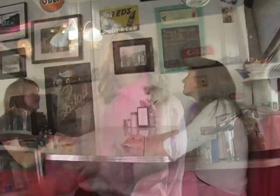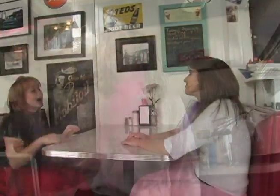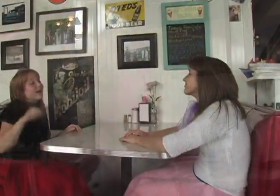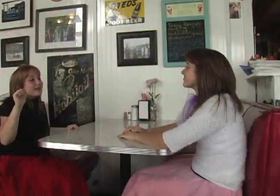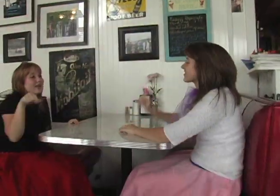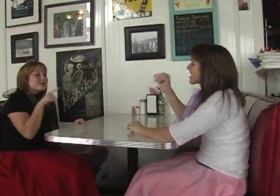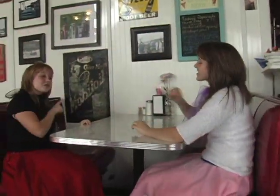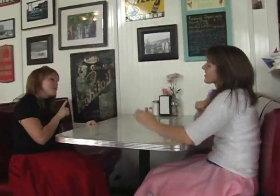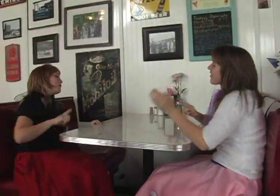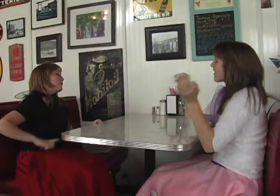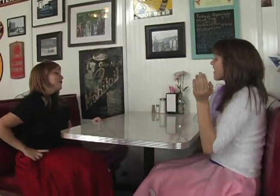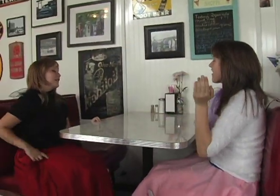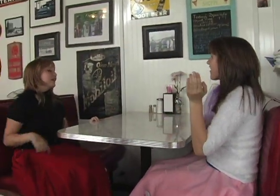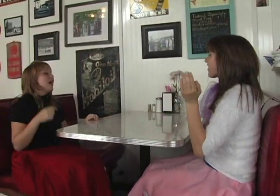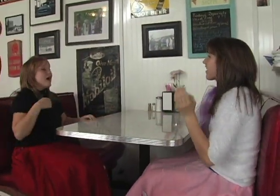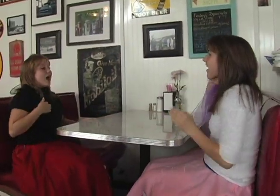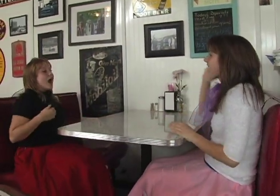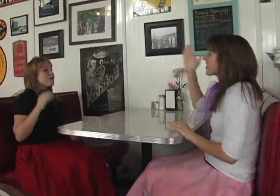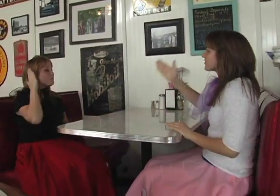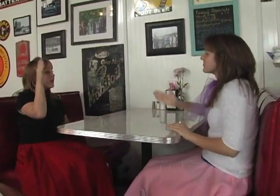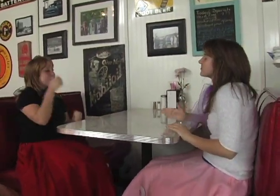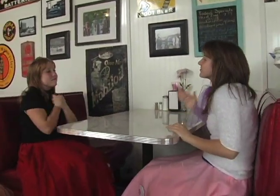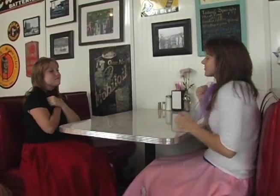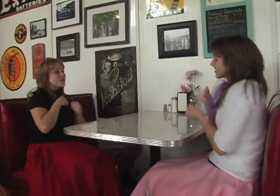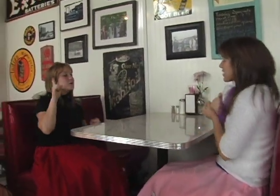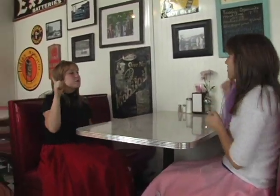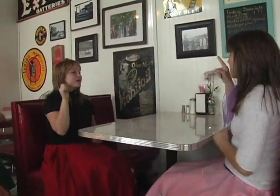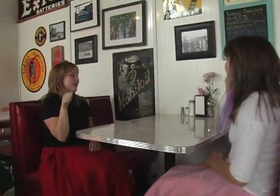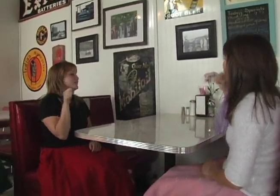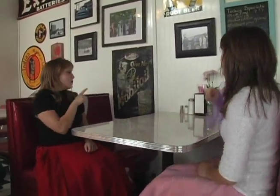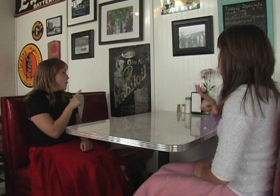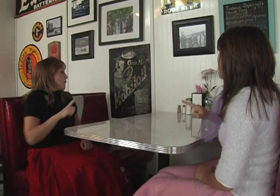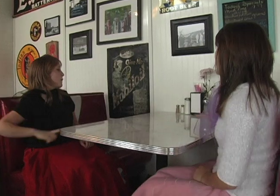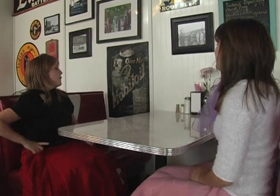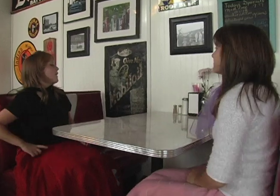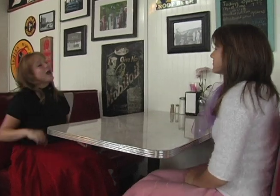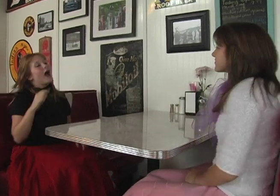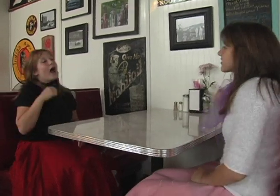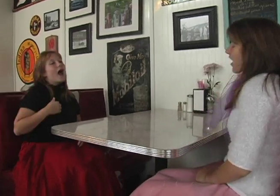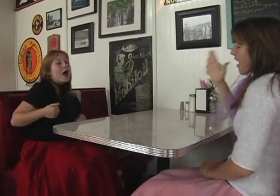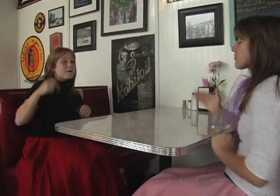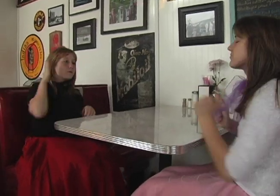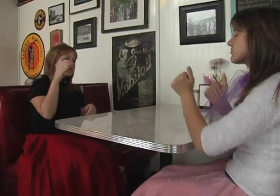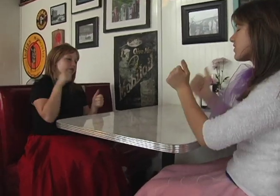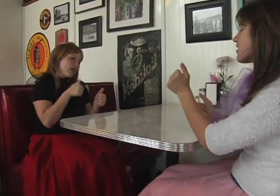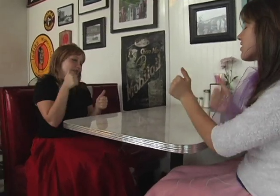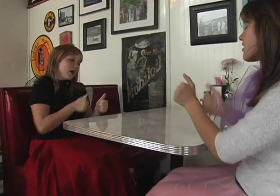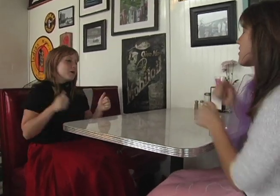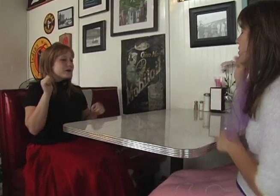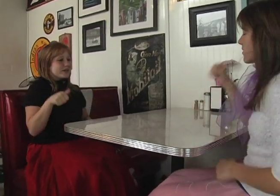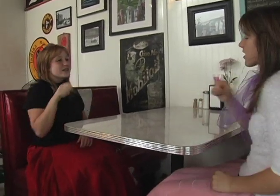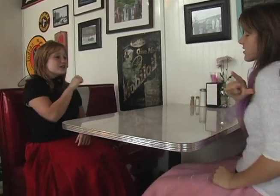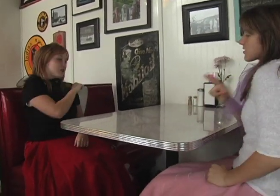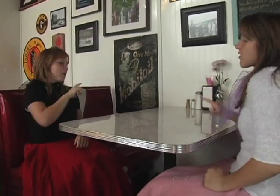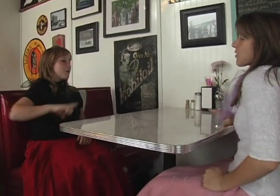Yes, Lord, I will love you Yes, Lord, I will follow Yes, Lord,